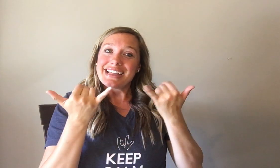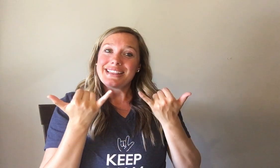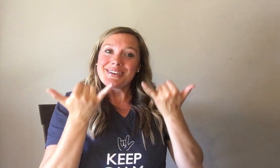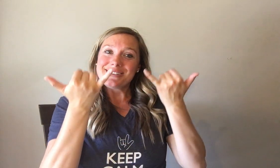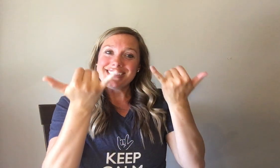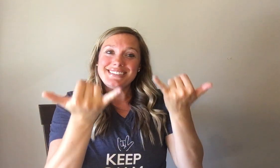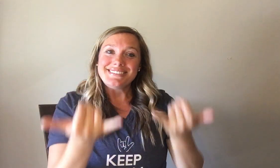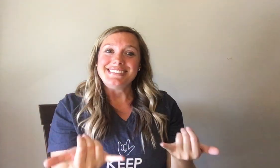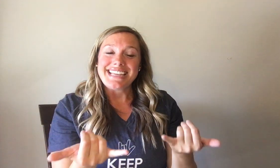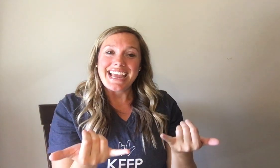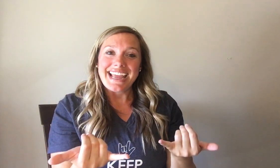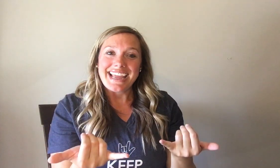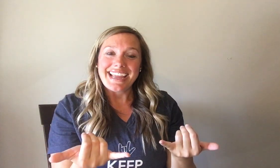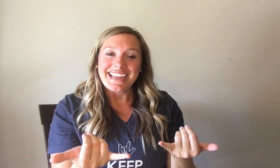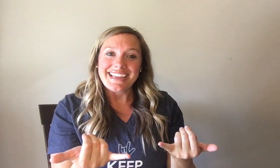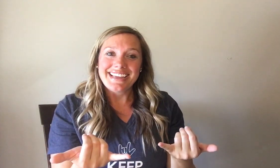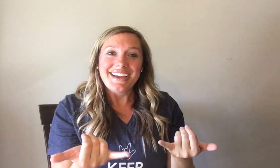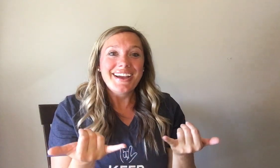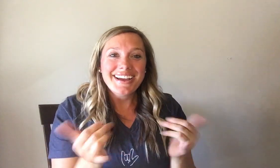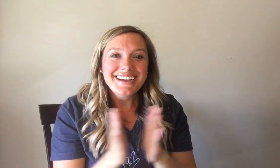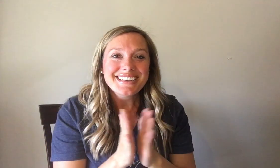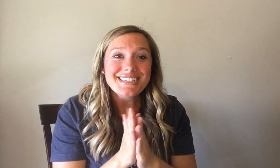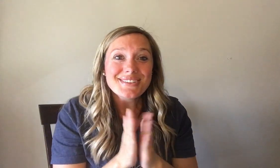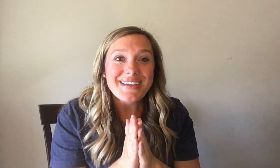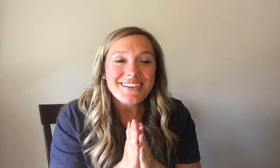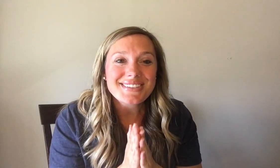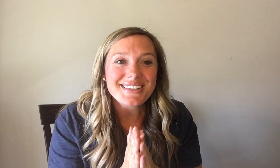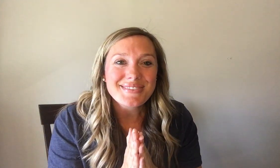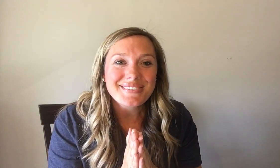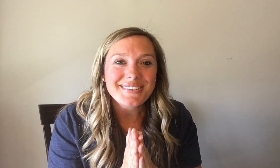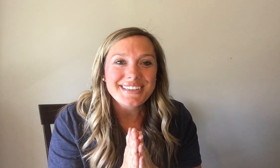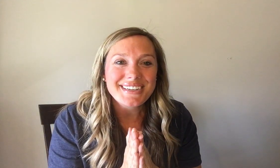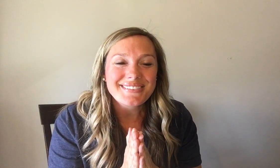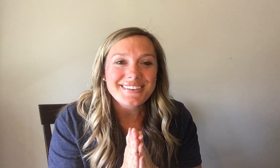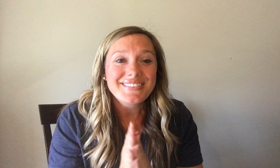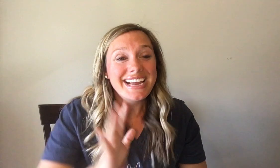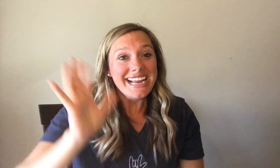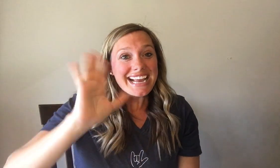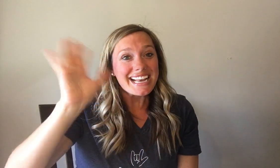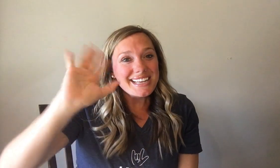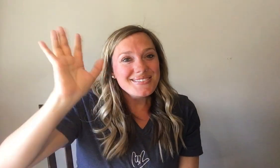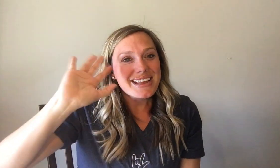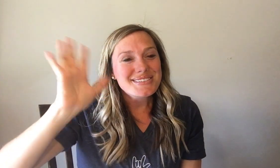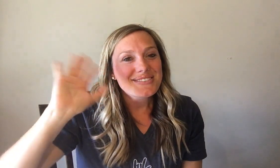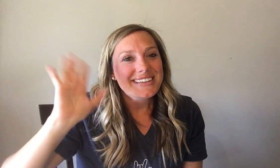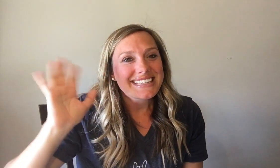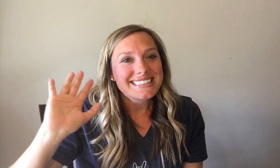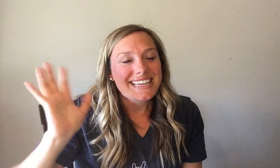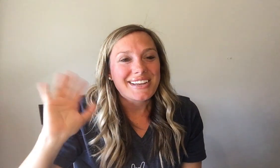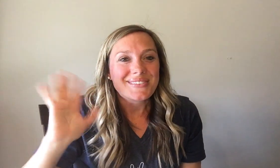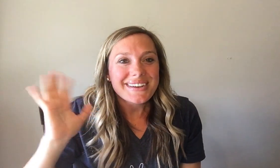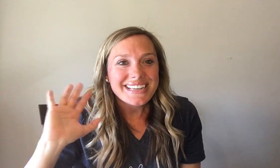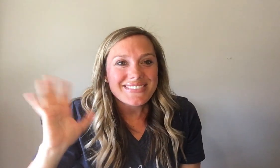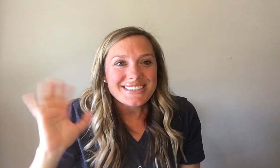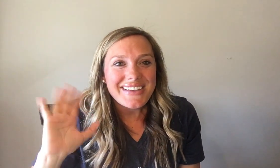hello today. Did you wave to the people in your room? And can you wave to me? Say good morning, Miss